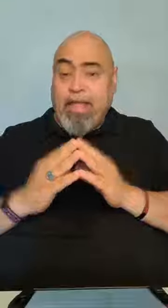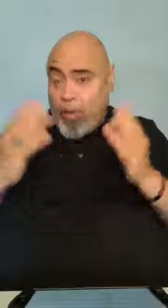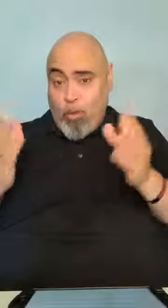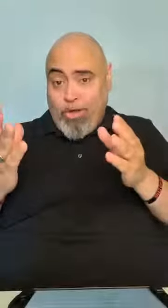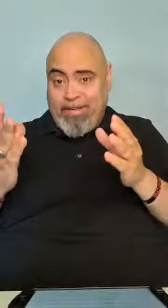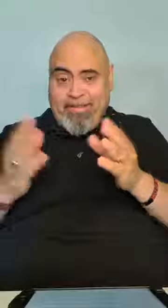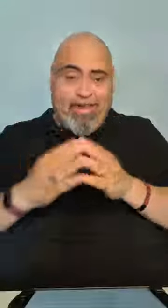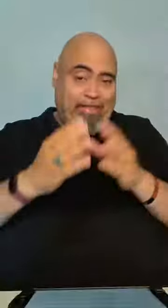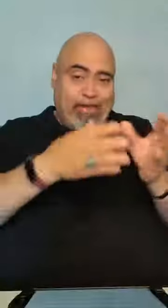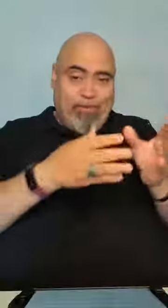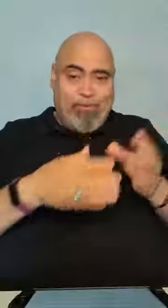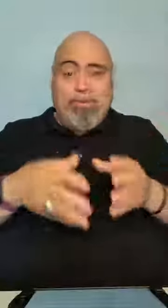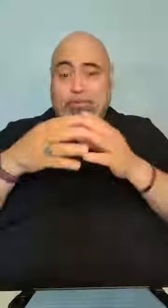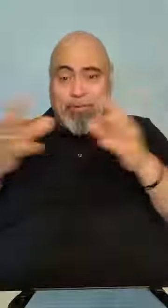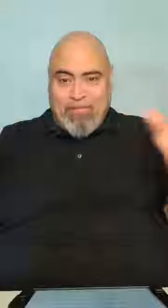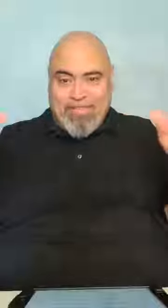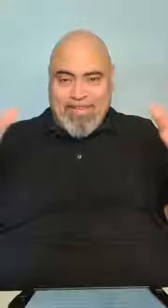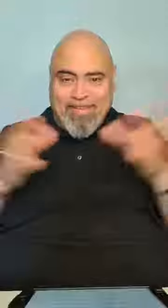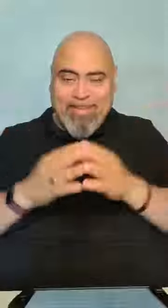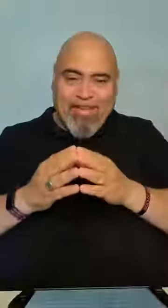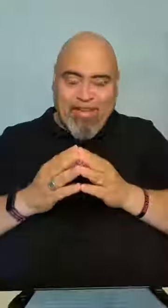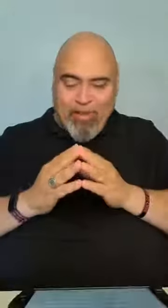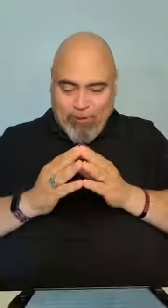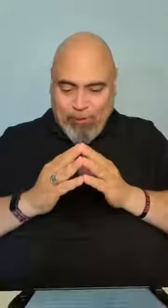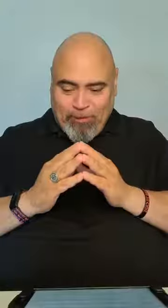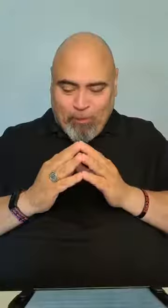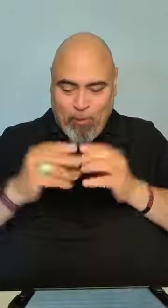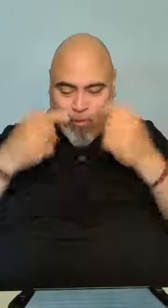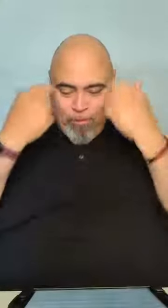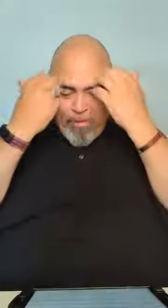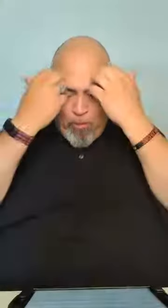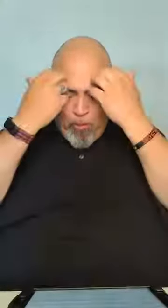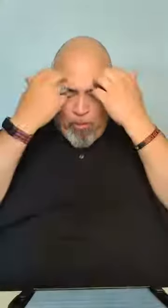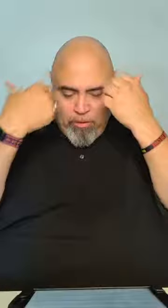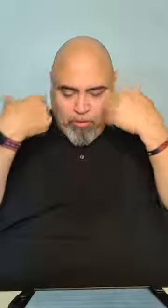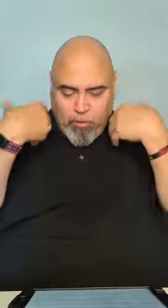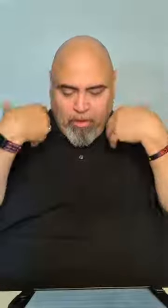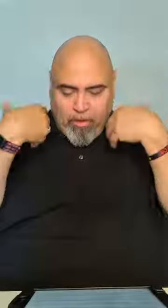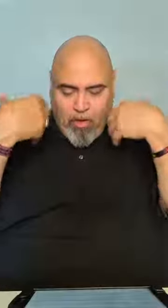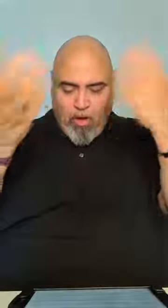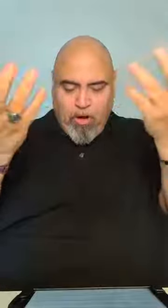Not one, not the other, but both. Across the board, because we are